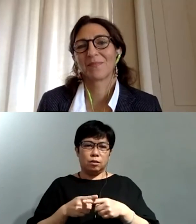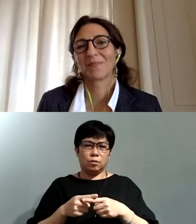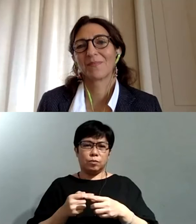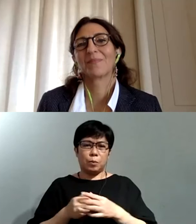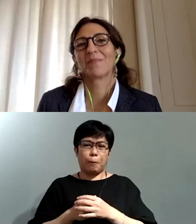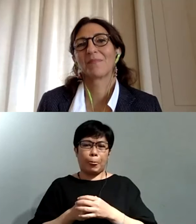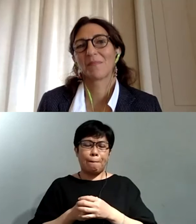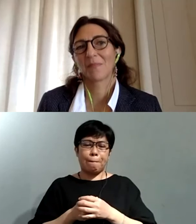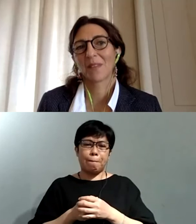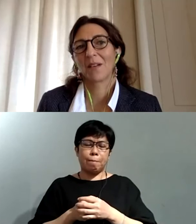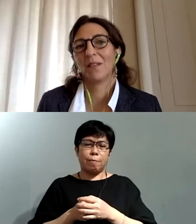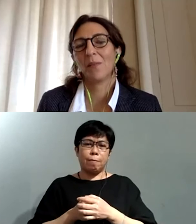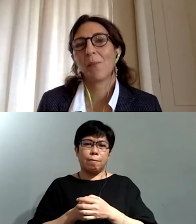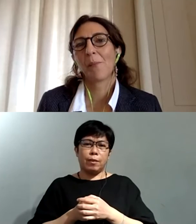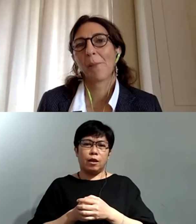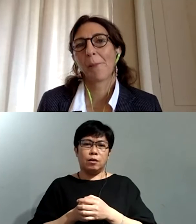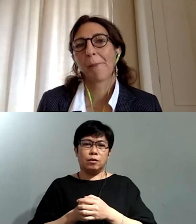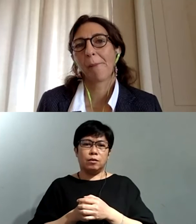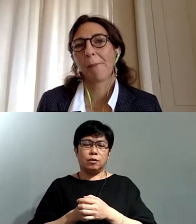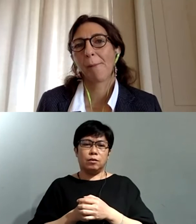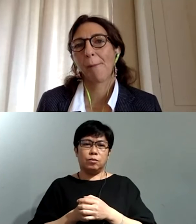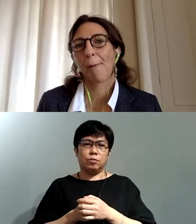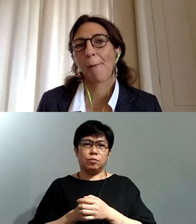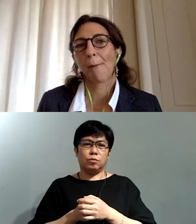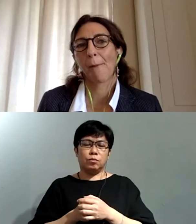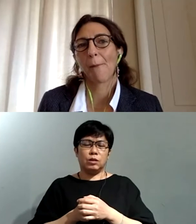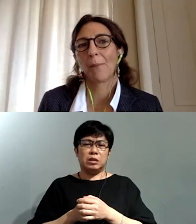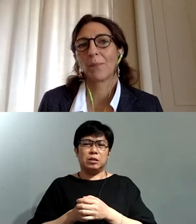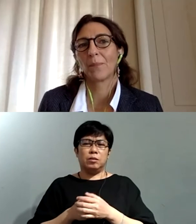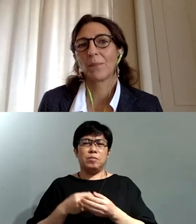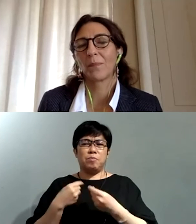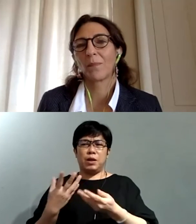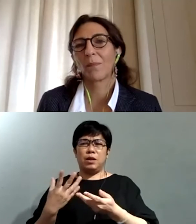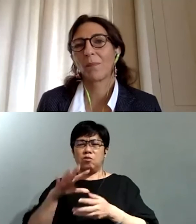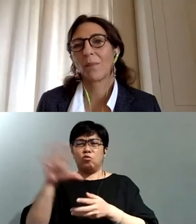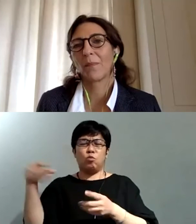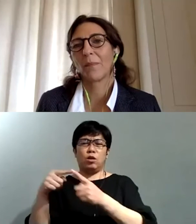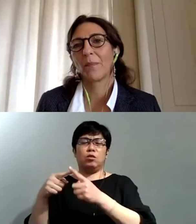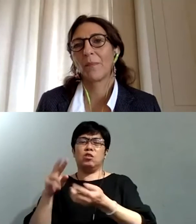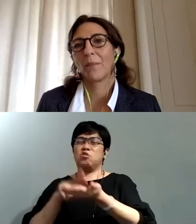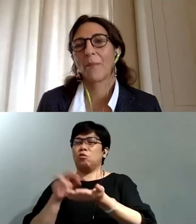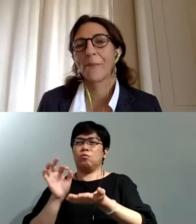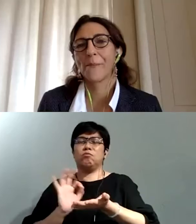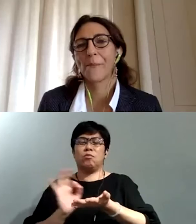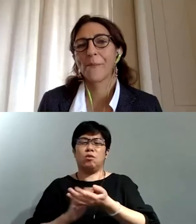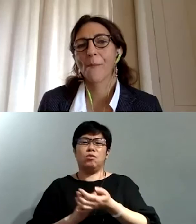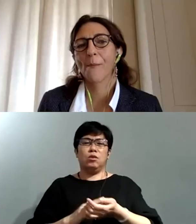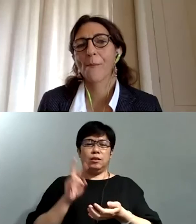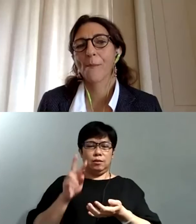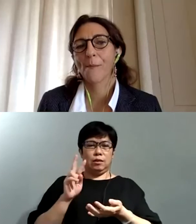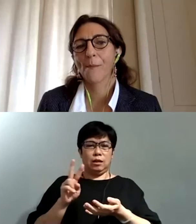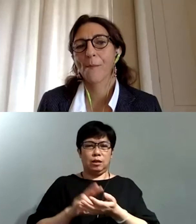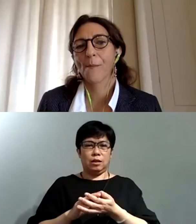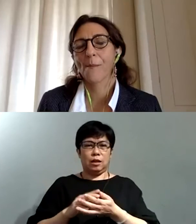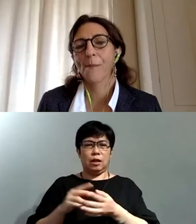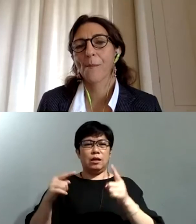the opinion poll we are conducting ongoingly. You will find this a very serious aggression.